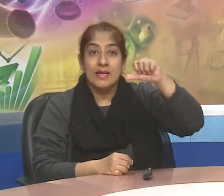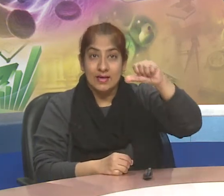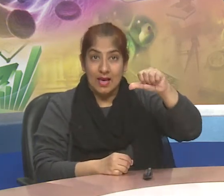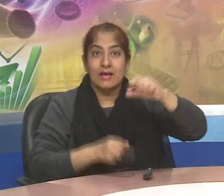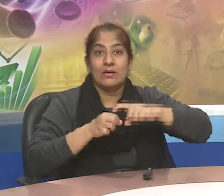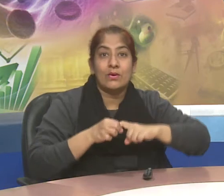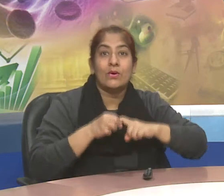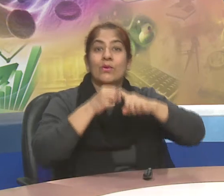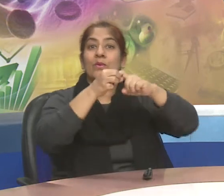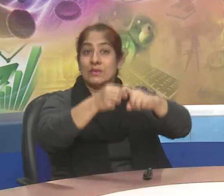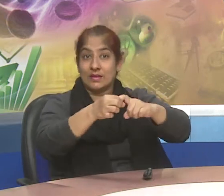Question number 9,